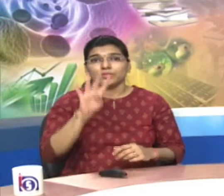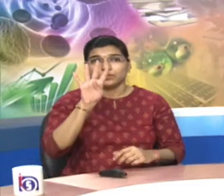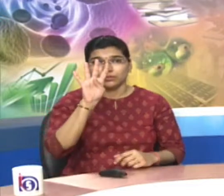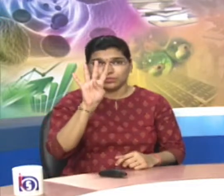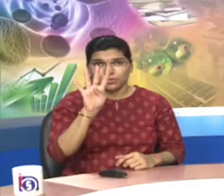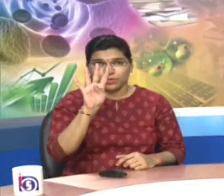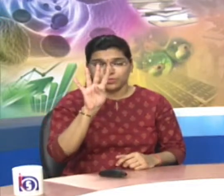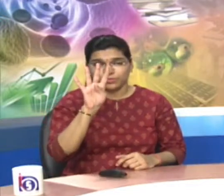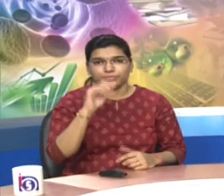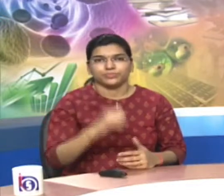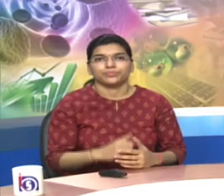rupees.